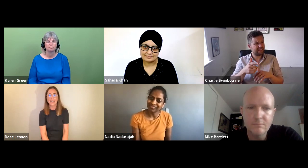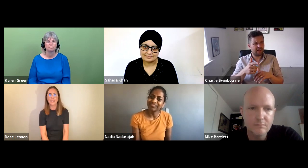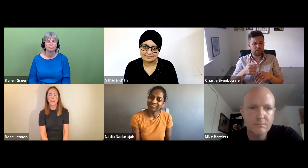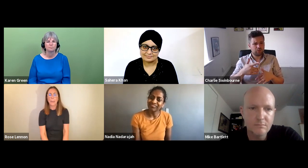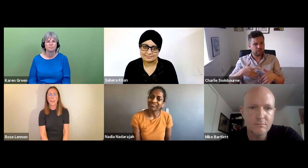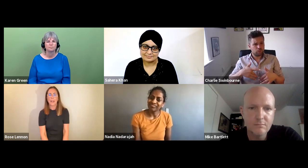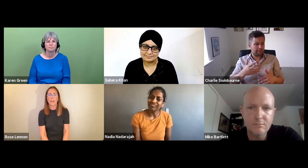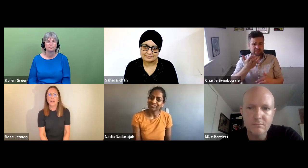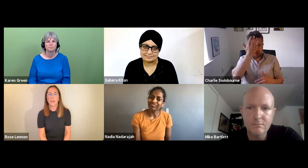intersectionality?